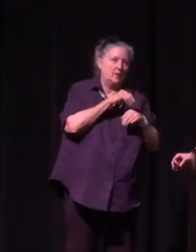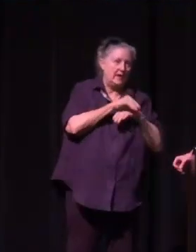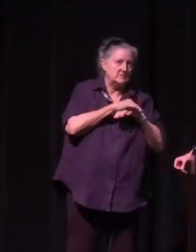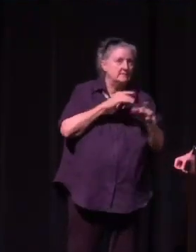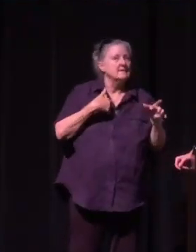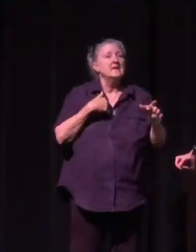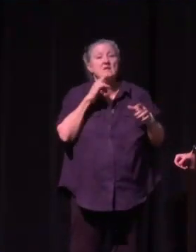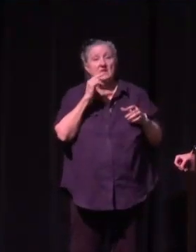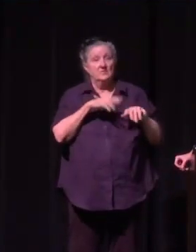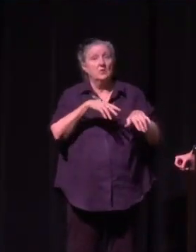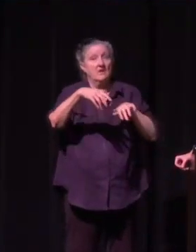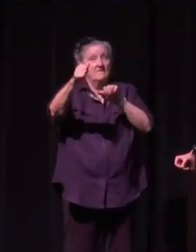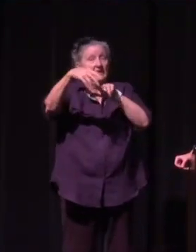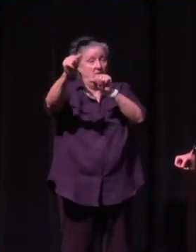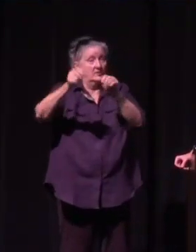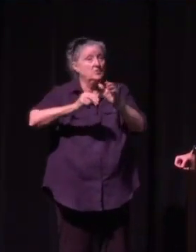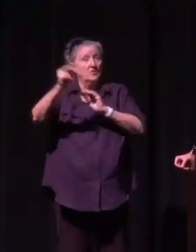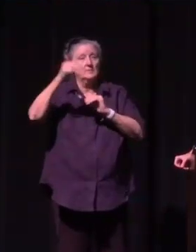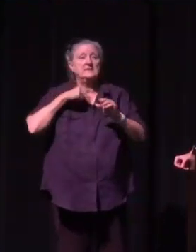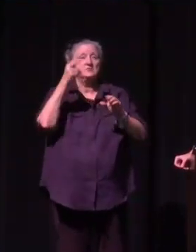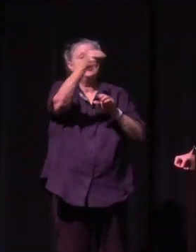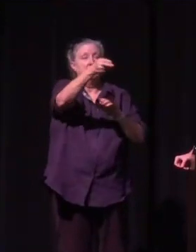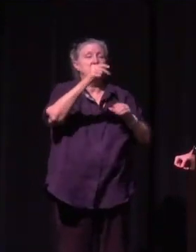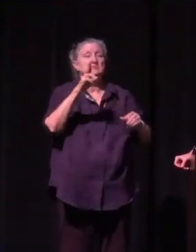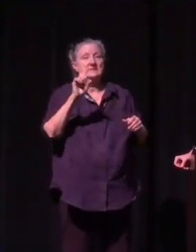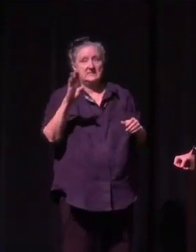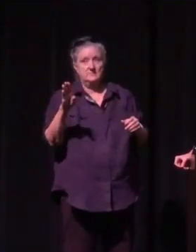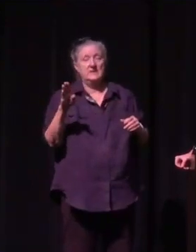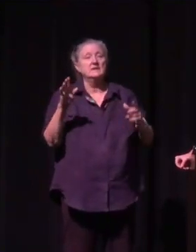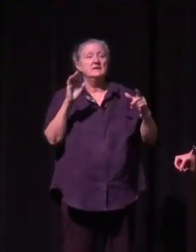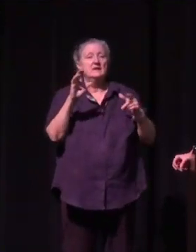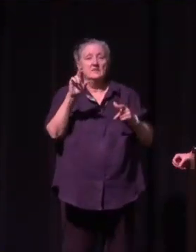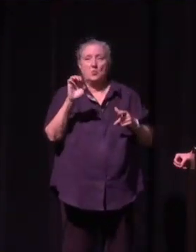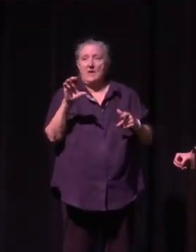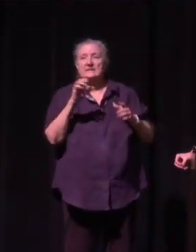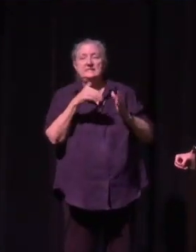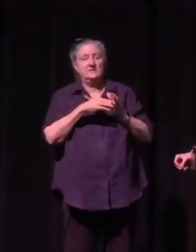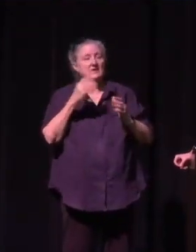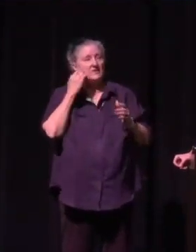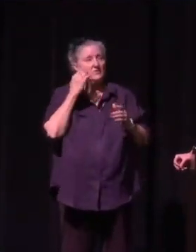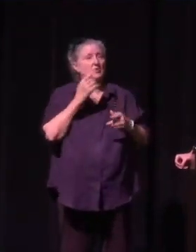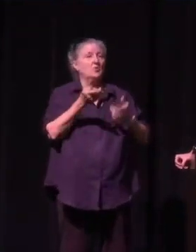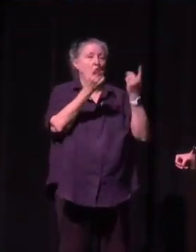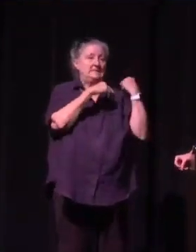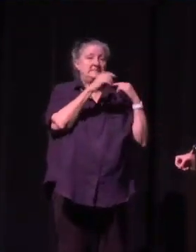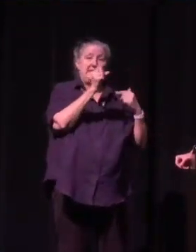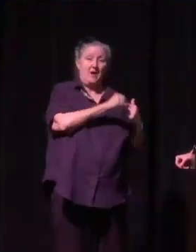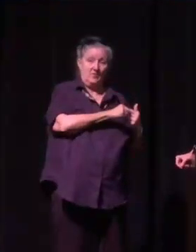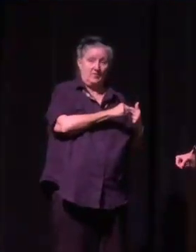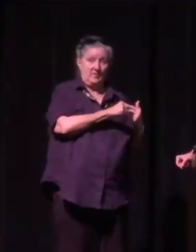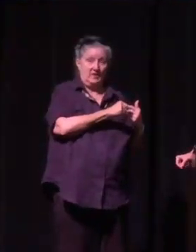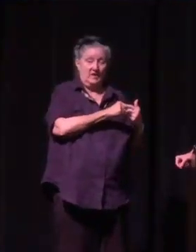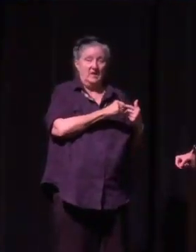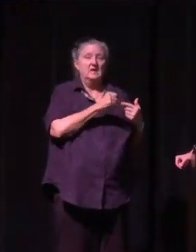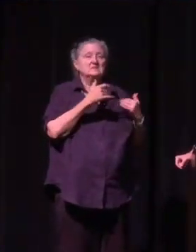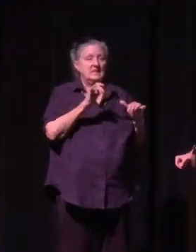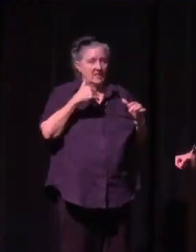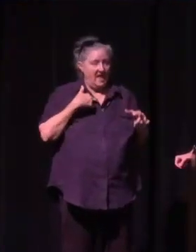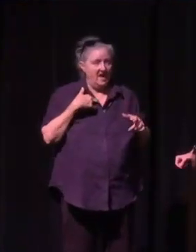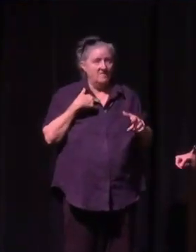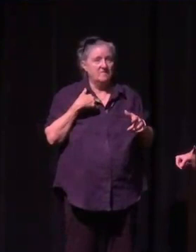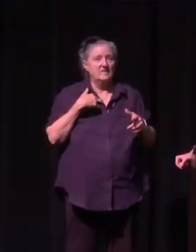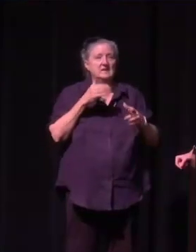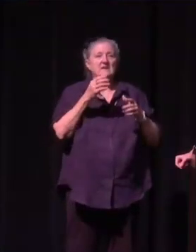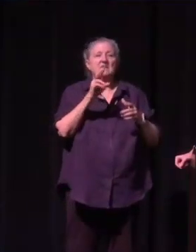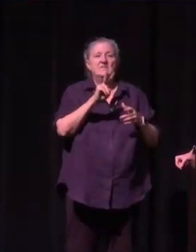you're evacuating north, please join us at UCSB in the Recreation Center. If you are heading south, we do still have